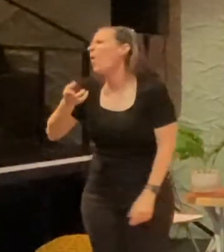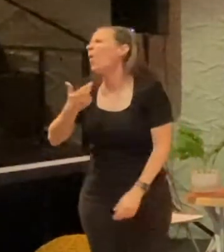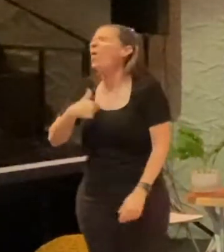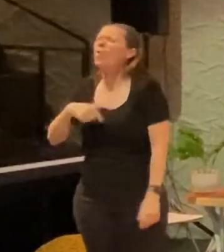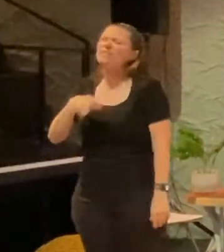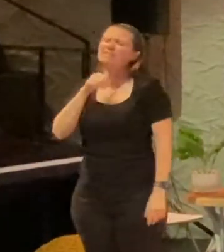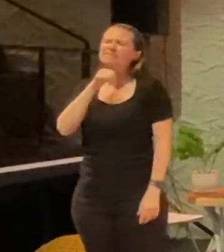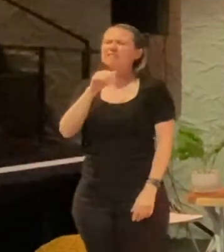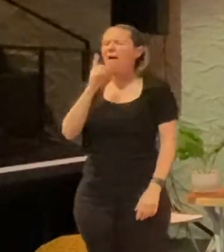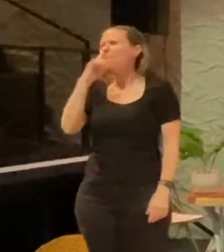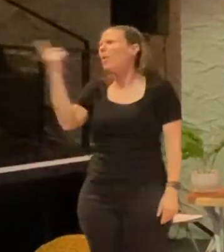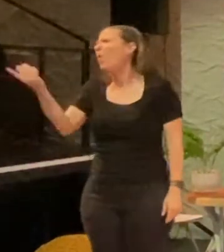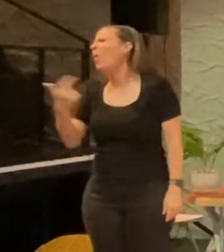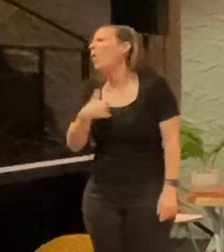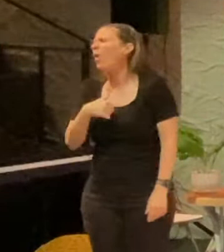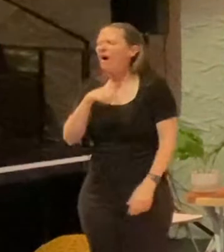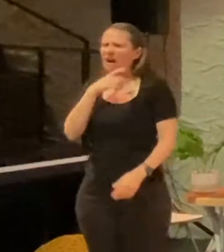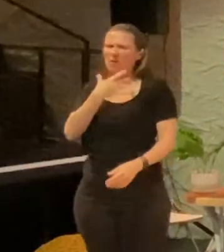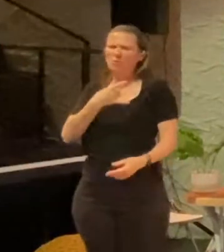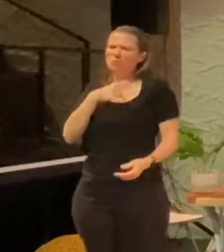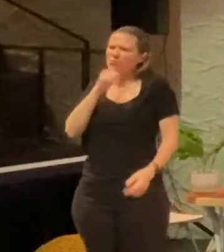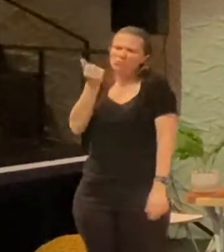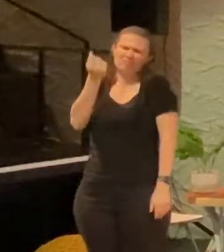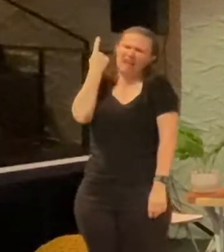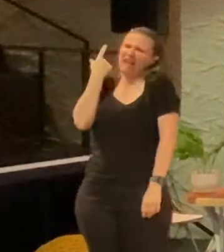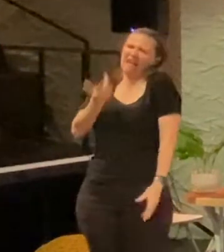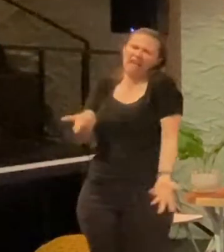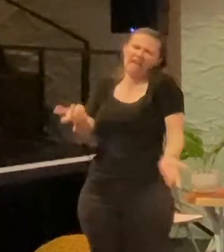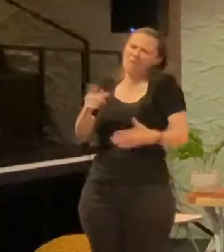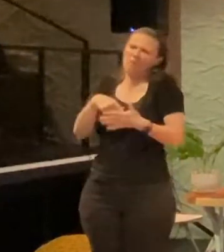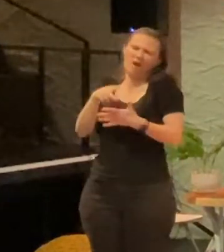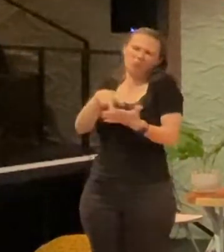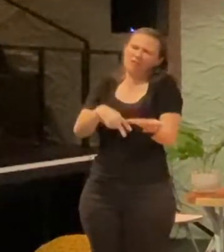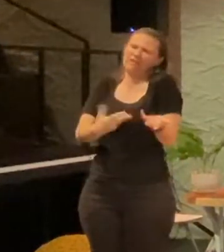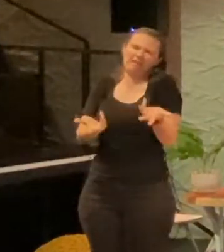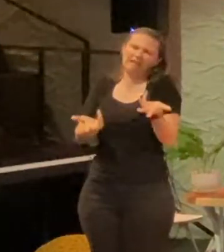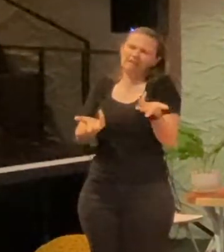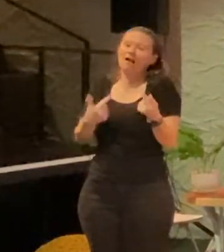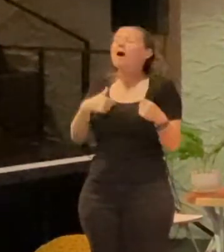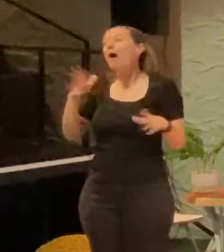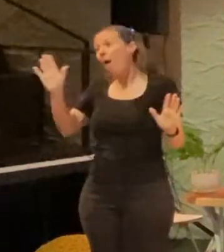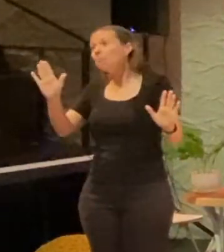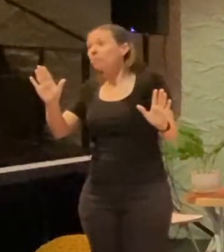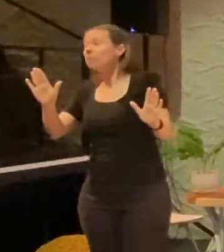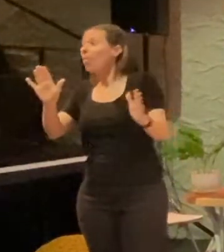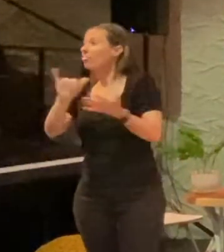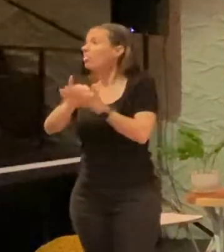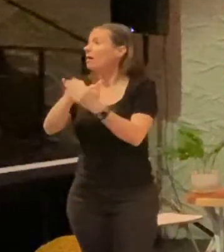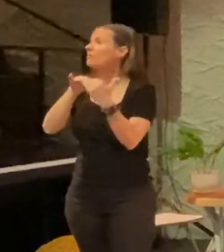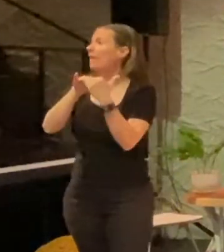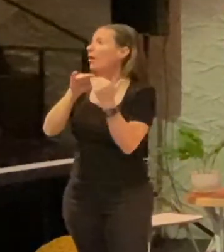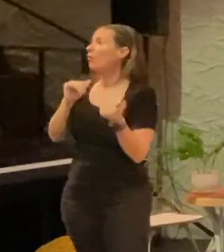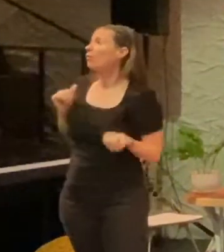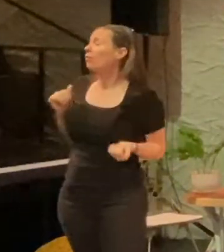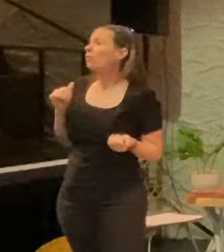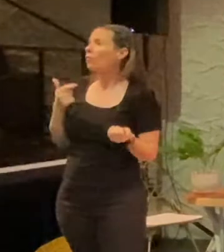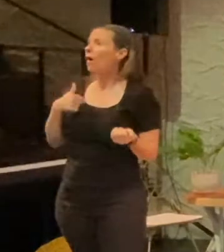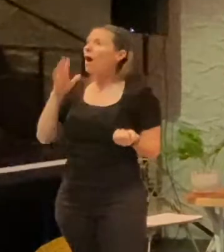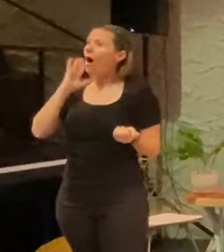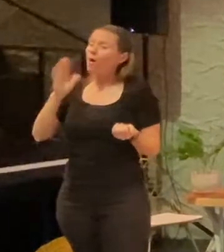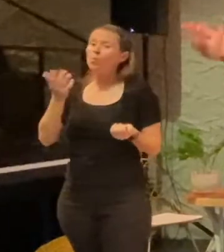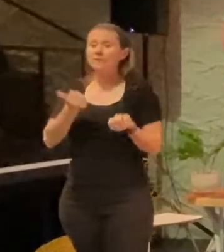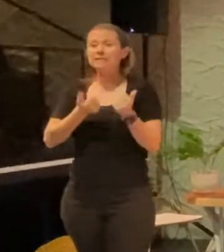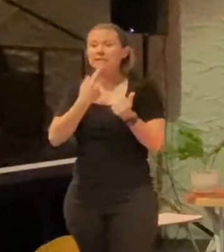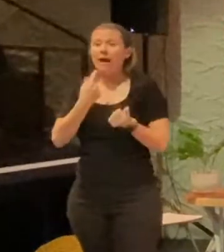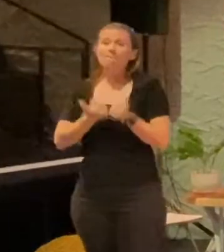with it, or it's not engaging enough, I don't understand what I read. And I would say fair. I would argue that most